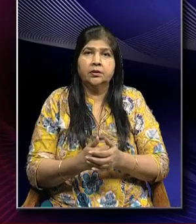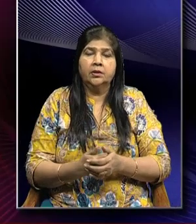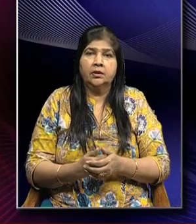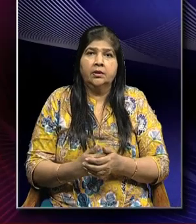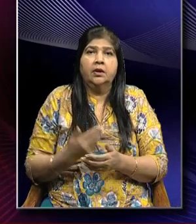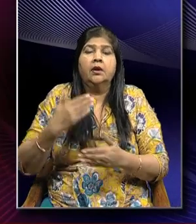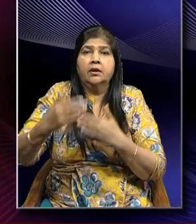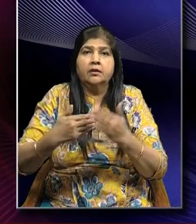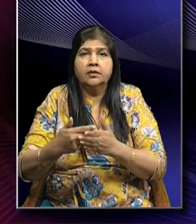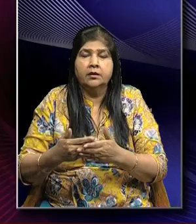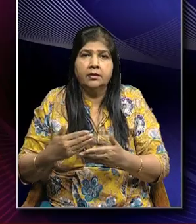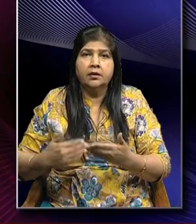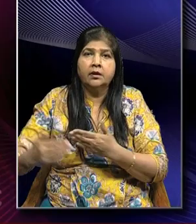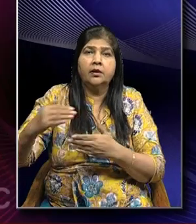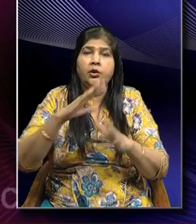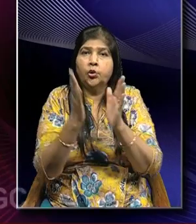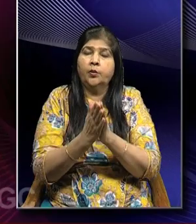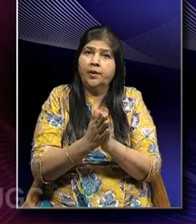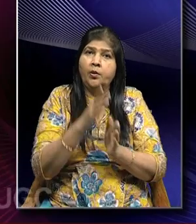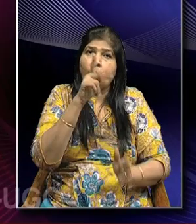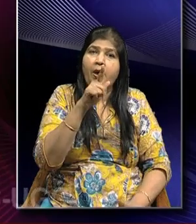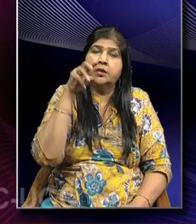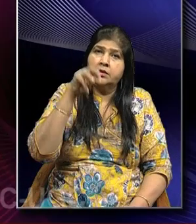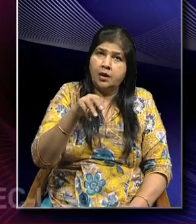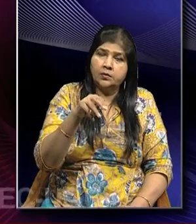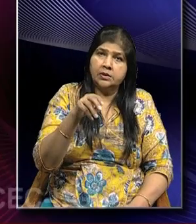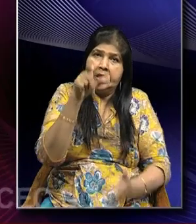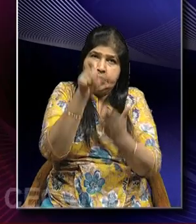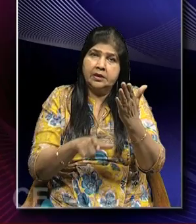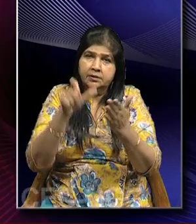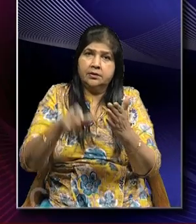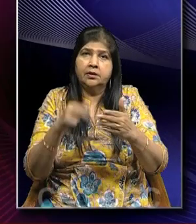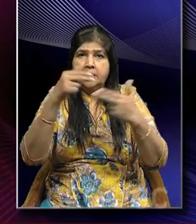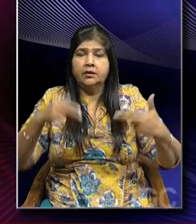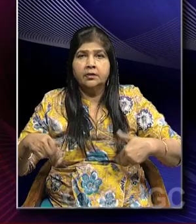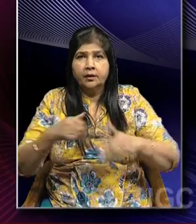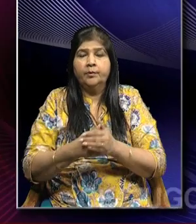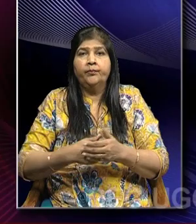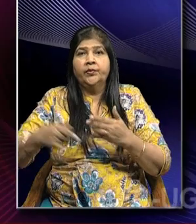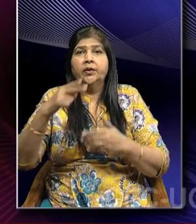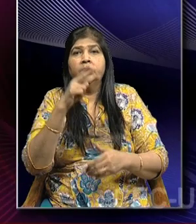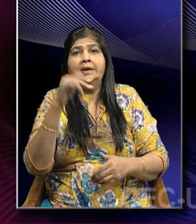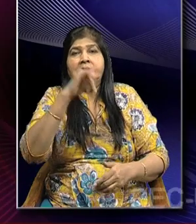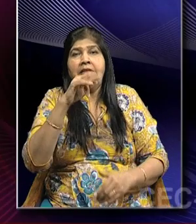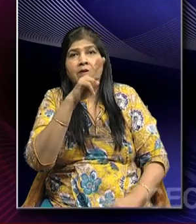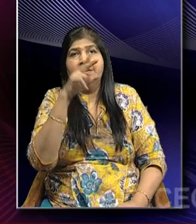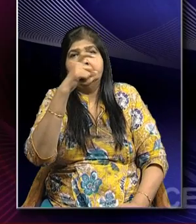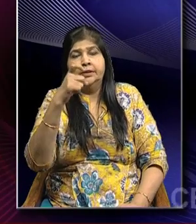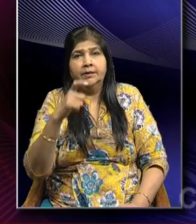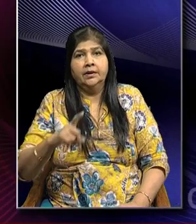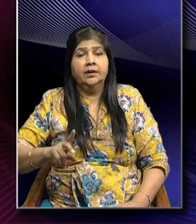glided path, the path is glided to cover top 1000 listed entities by the financial year 26-27, which